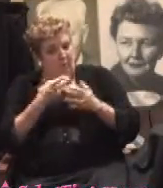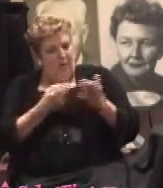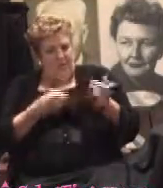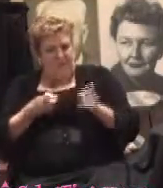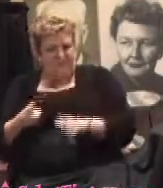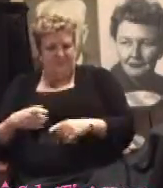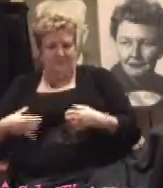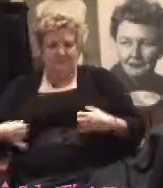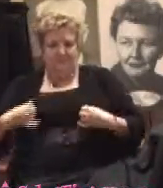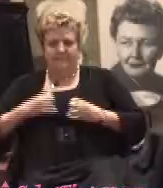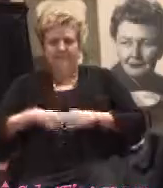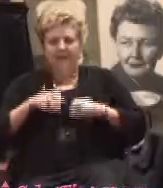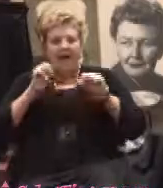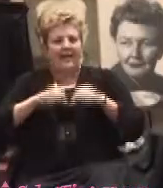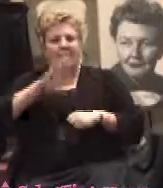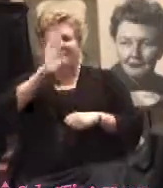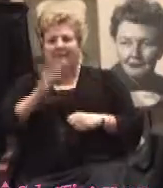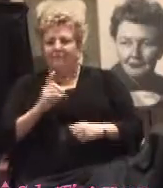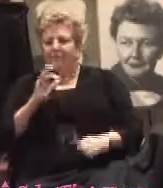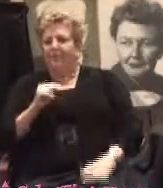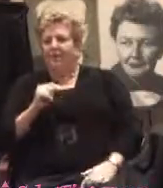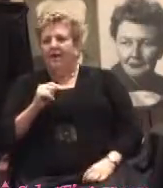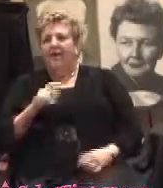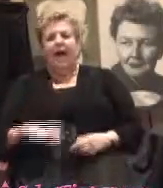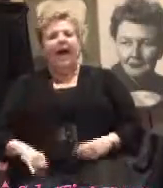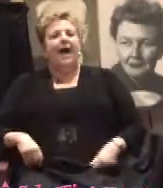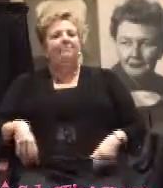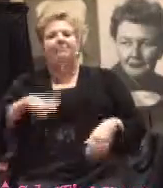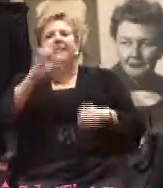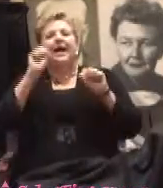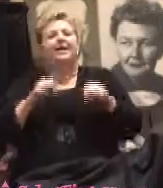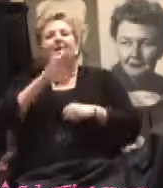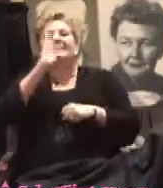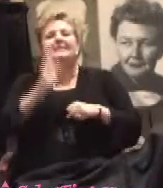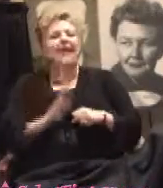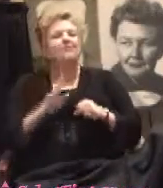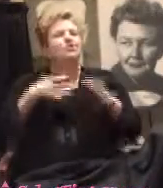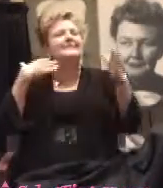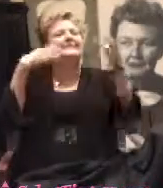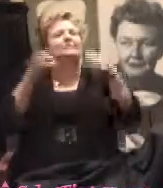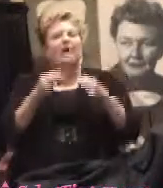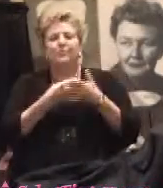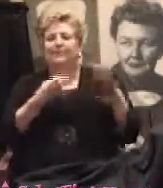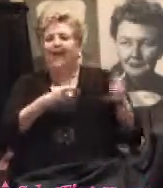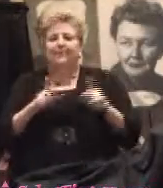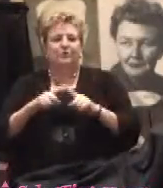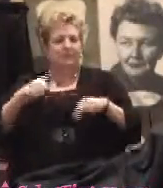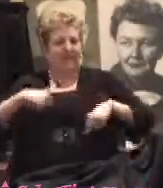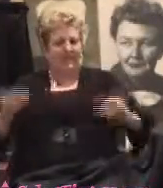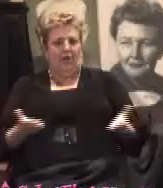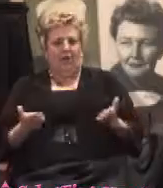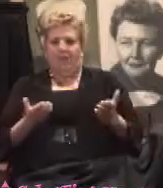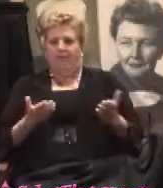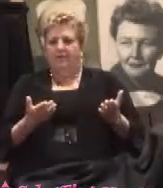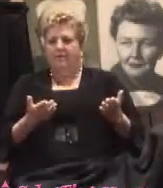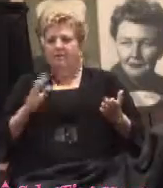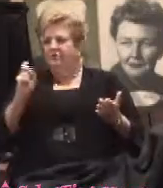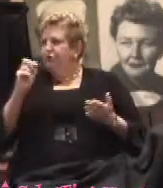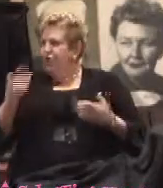you about. I can never do it. I've never, ever been able to describe what's happened to me here. I listen to these people, these men I love so much, Jerry and Sandy, and